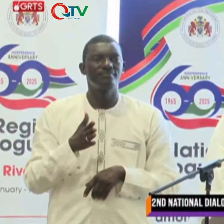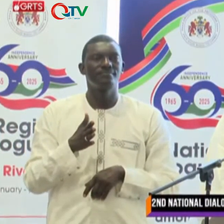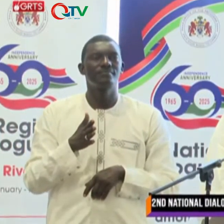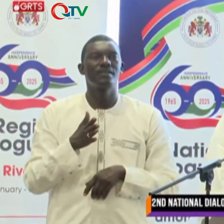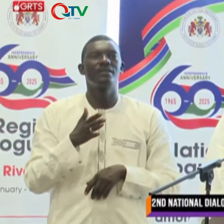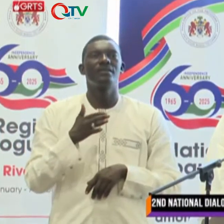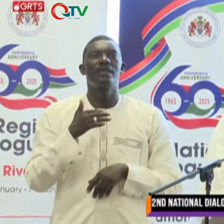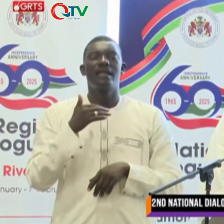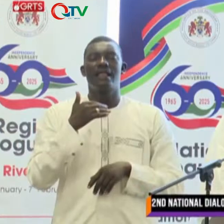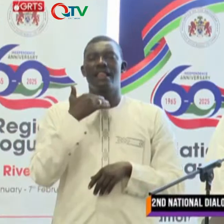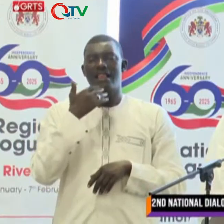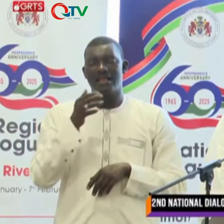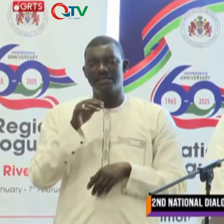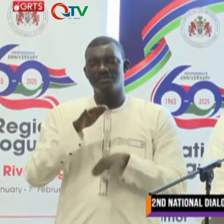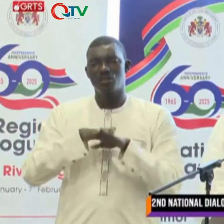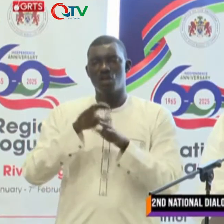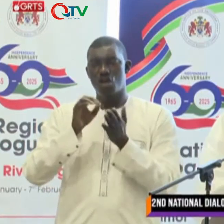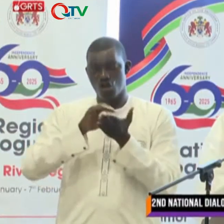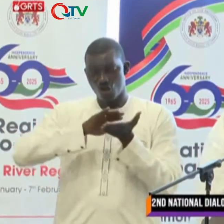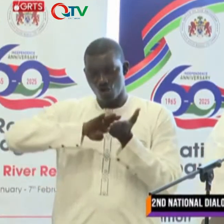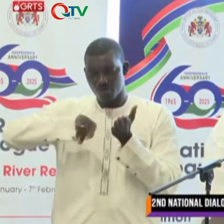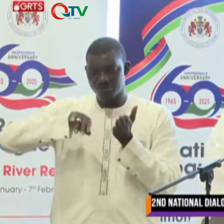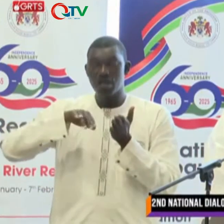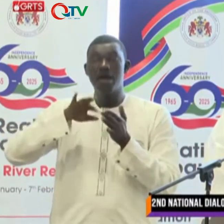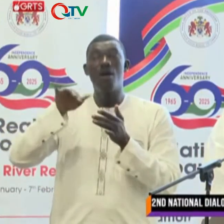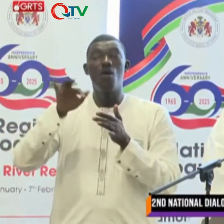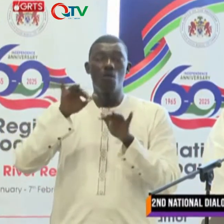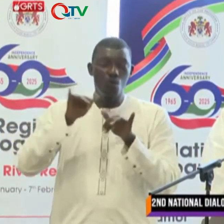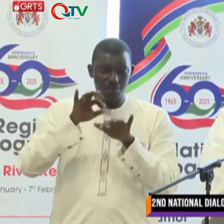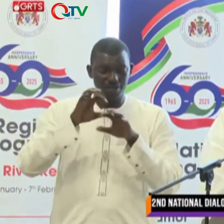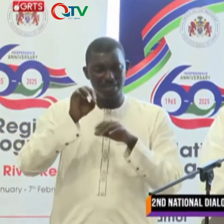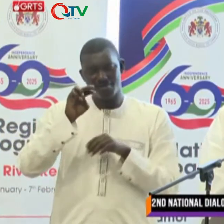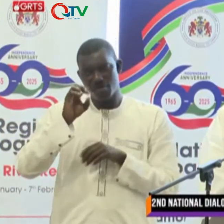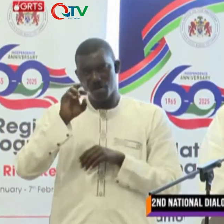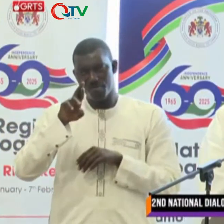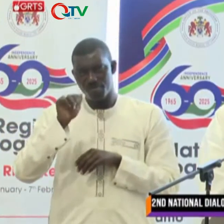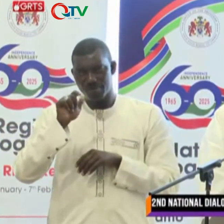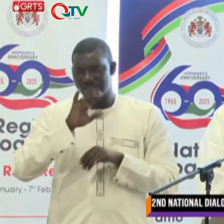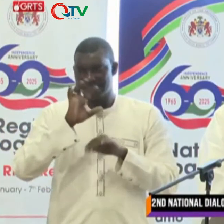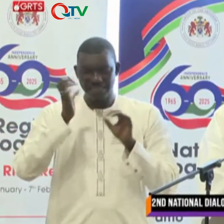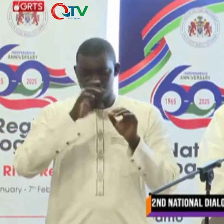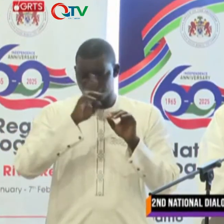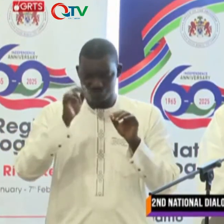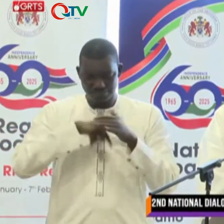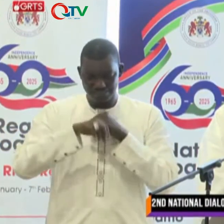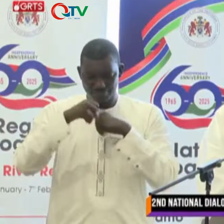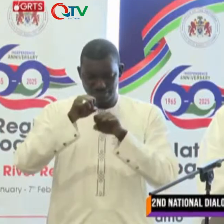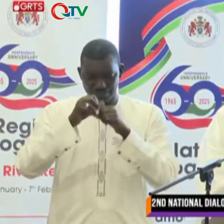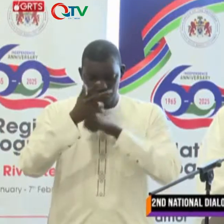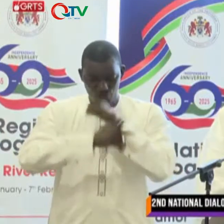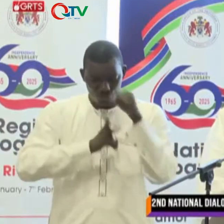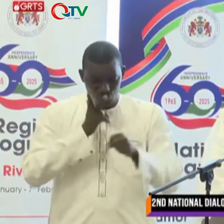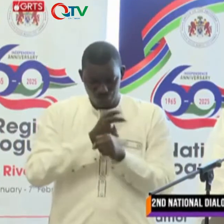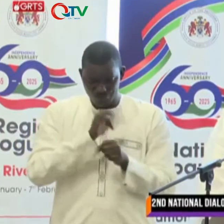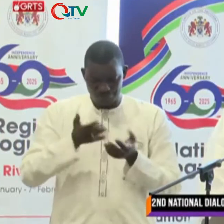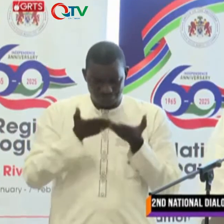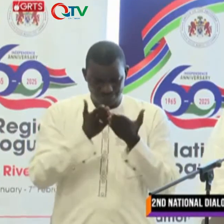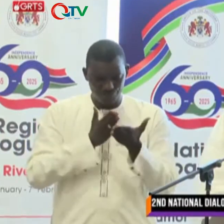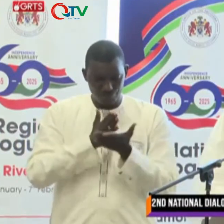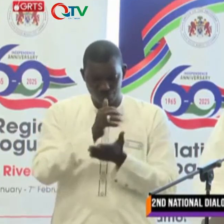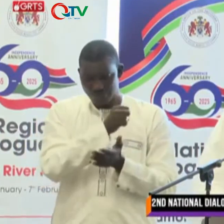acts or omissions which any moral code would censure cannot in a practical world be treated so as to give a right to every